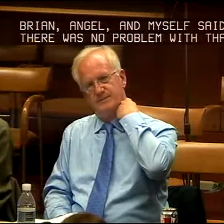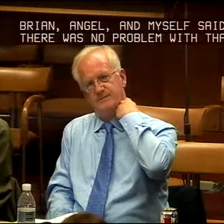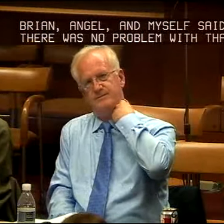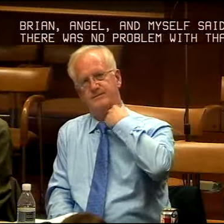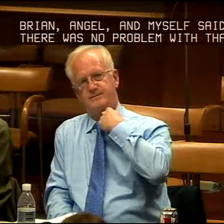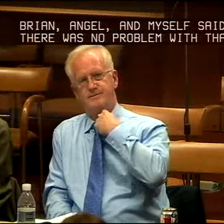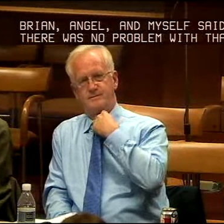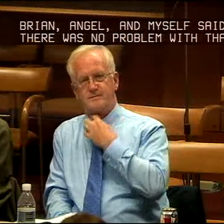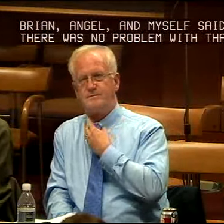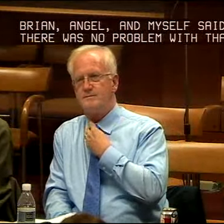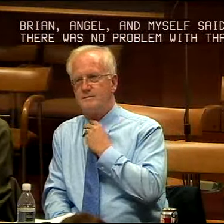discussion.